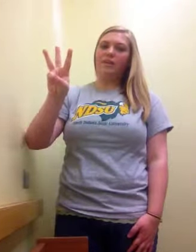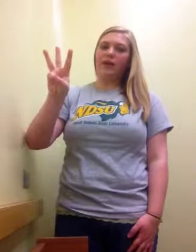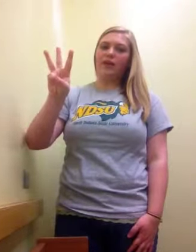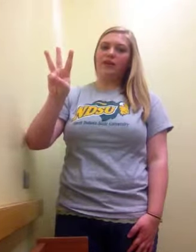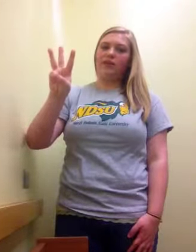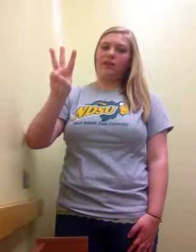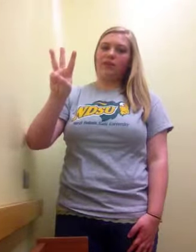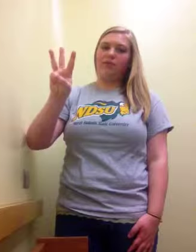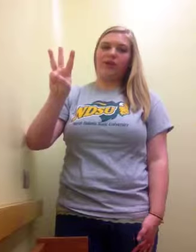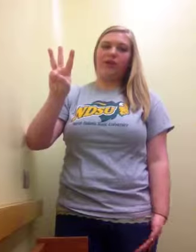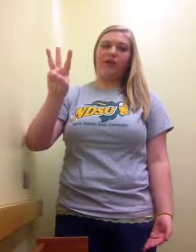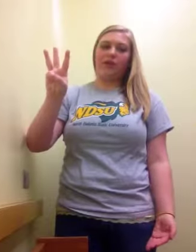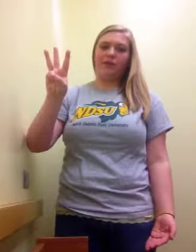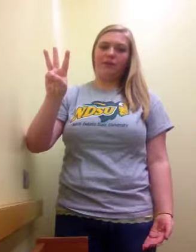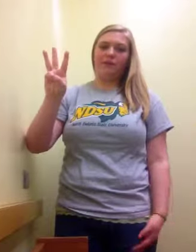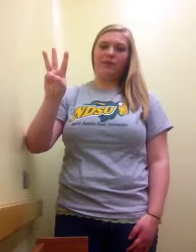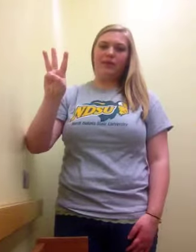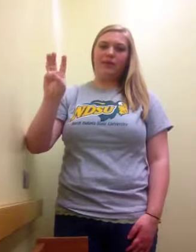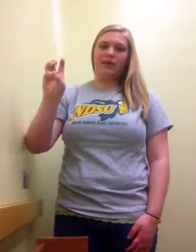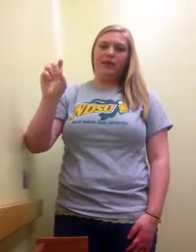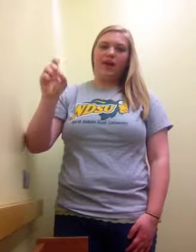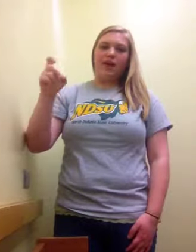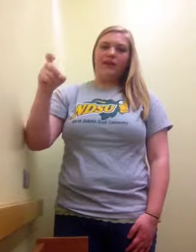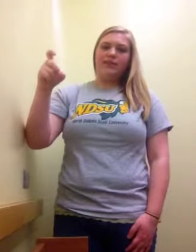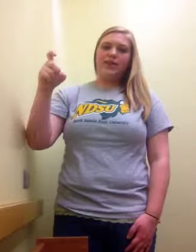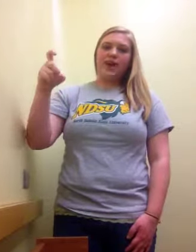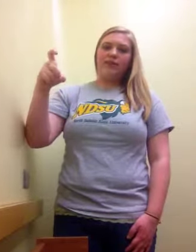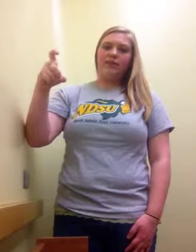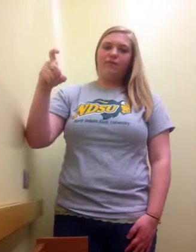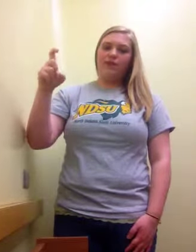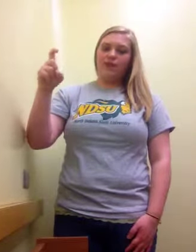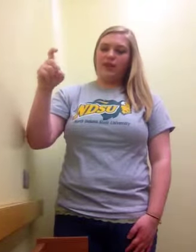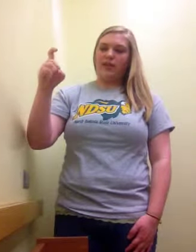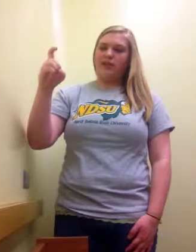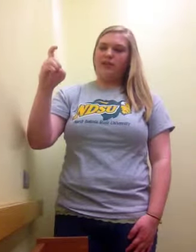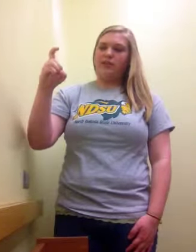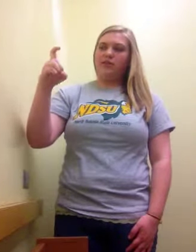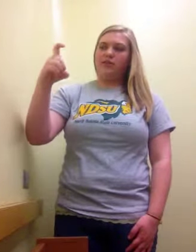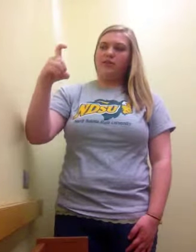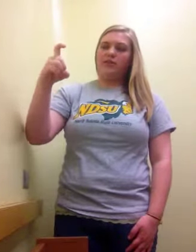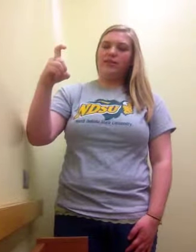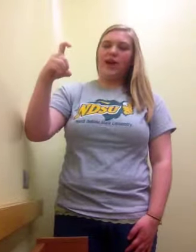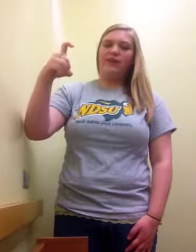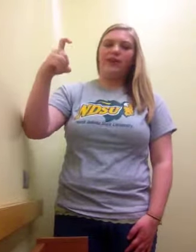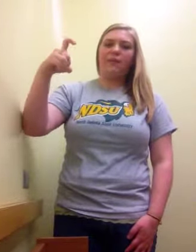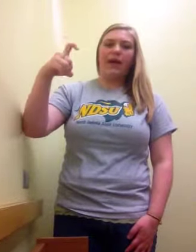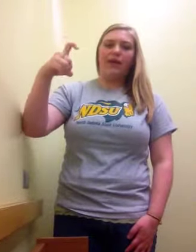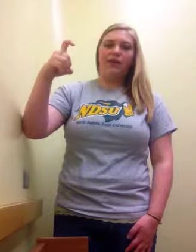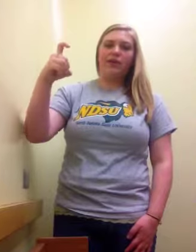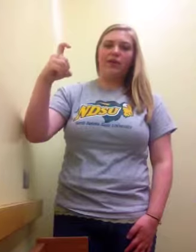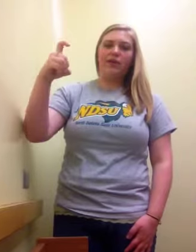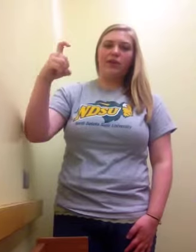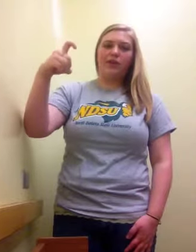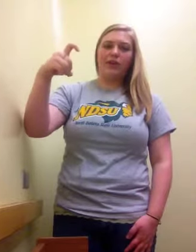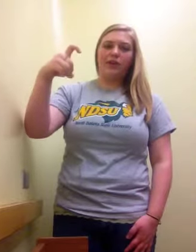make the shape of the letter W. X is kind of confusing. It is kind of like a pirate hook when you think about